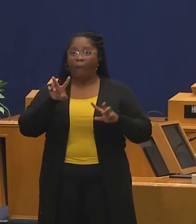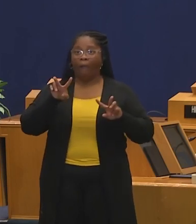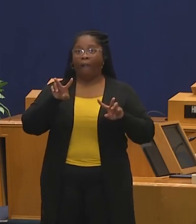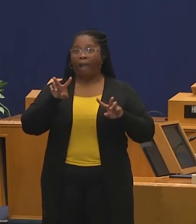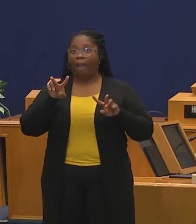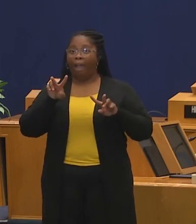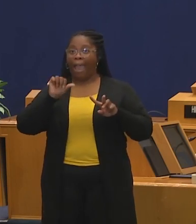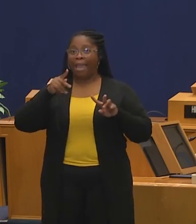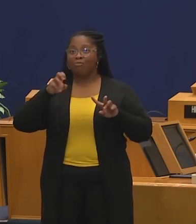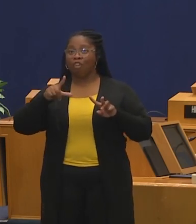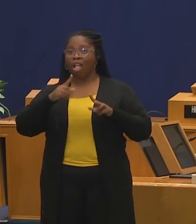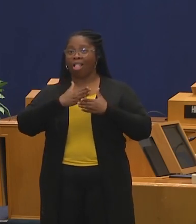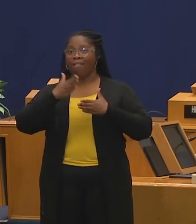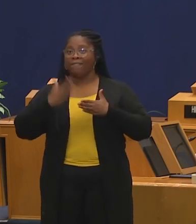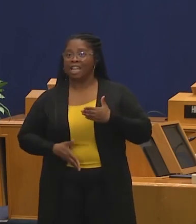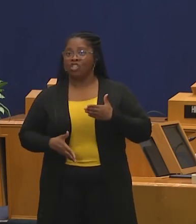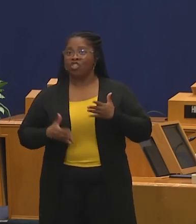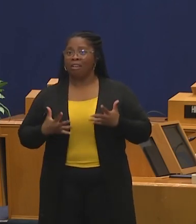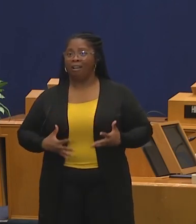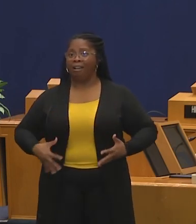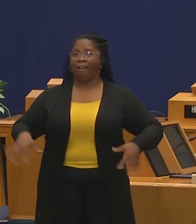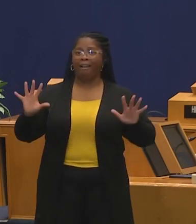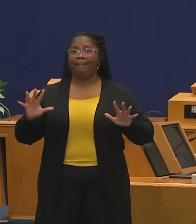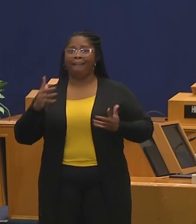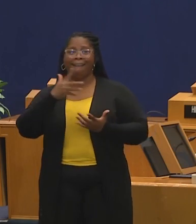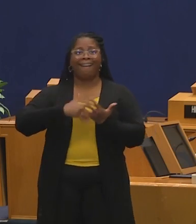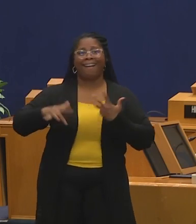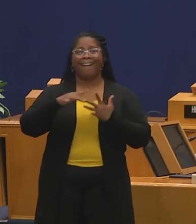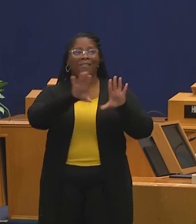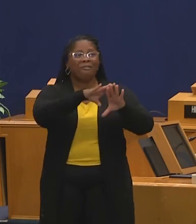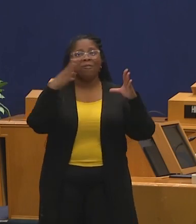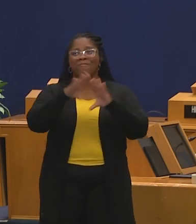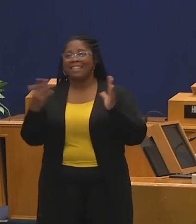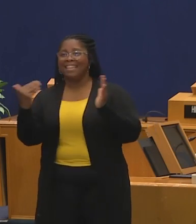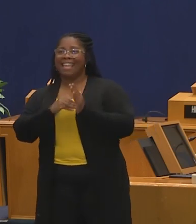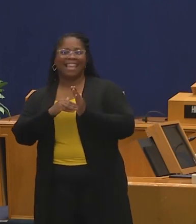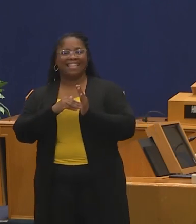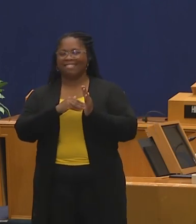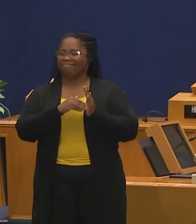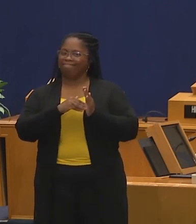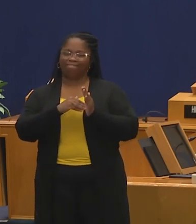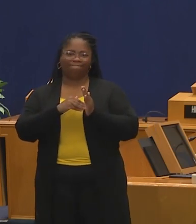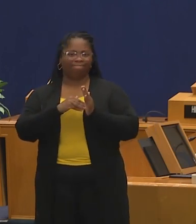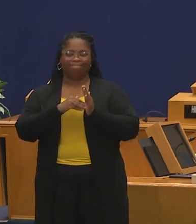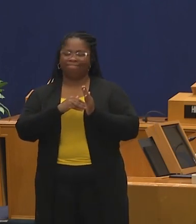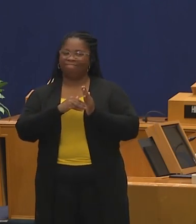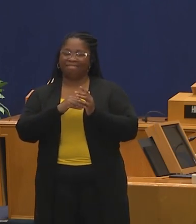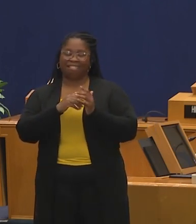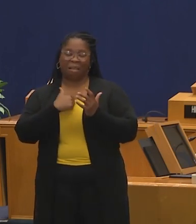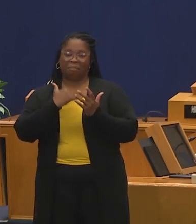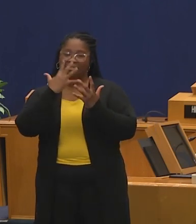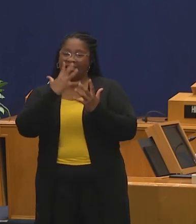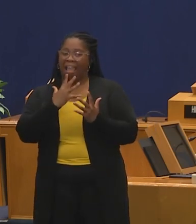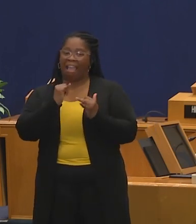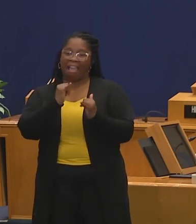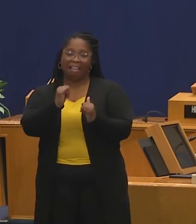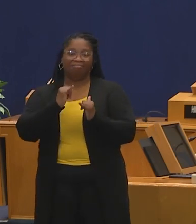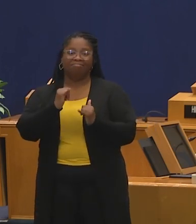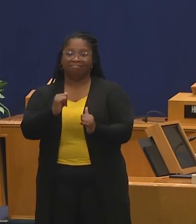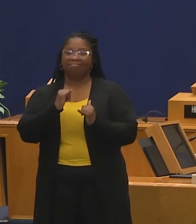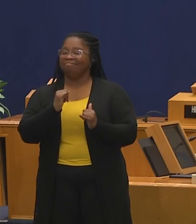end of April and we'd be able to lift many of these restrictions. And I'm as sad as you are to note